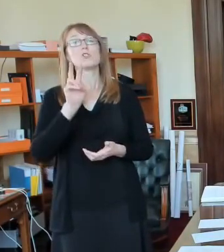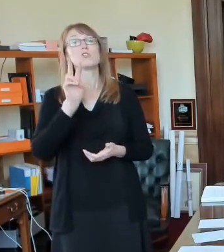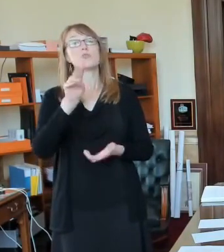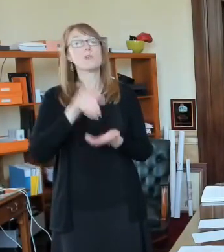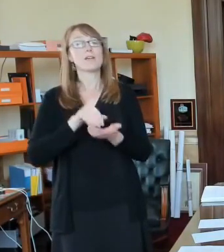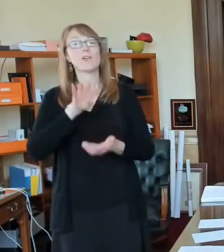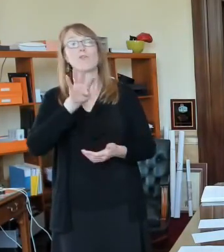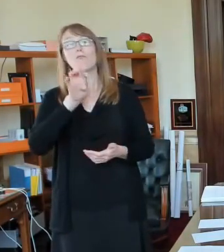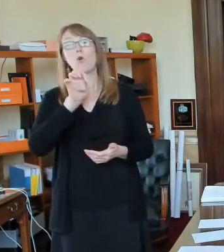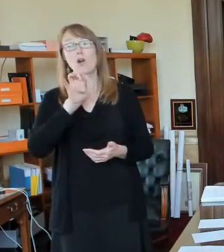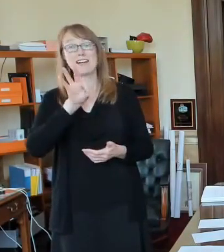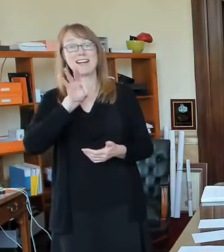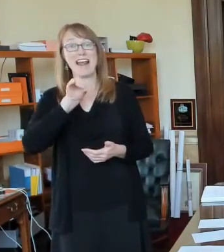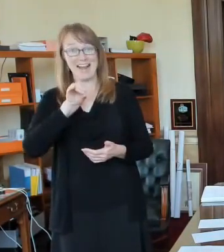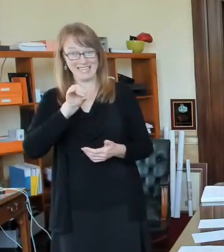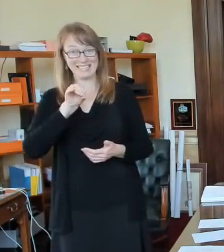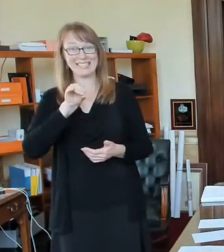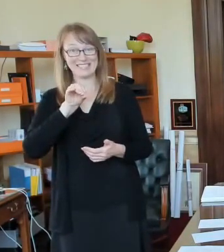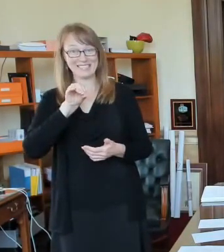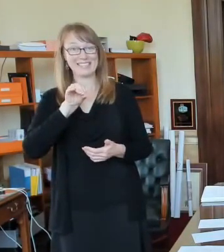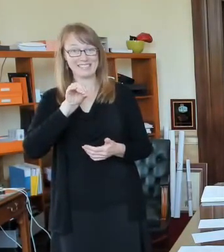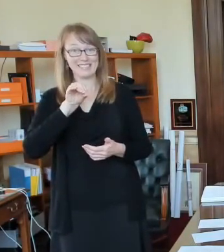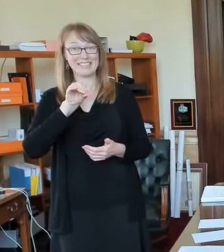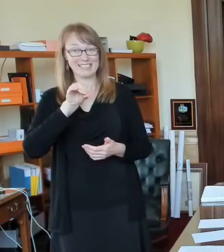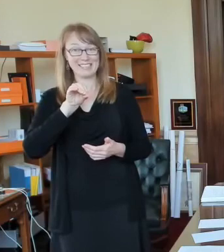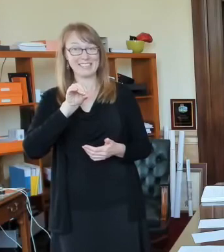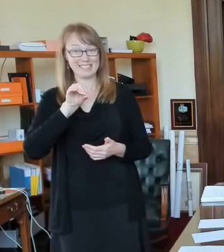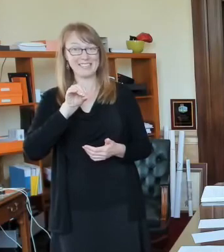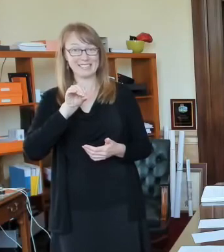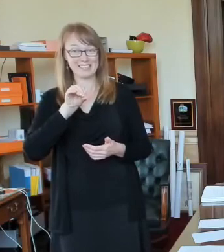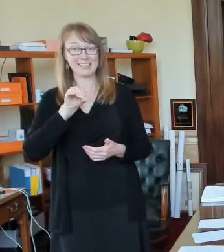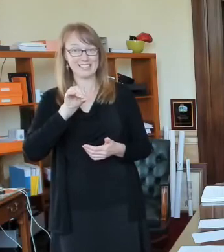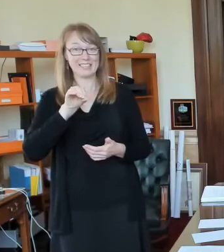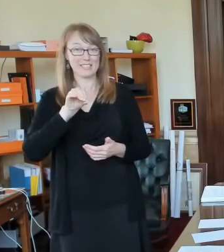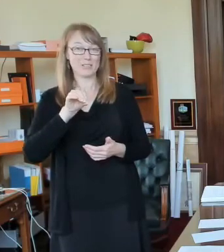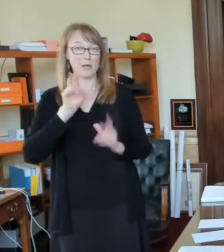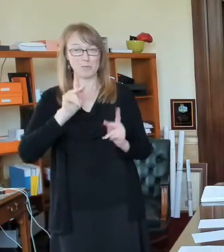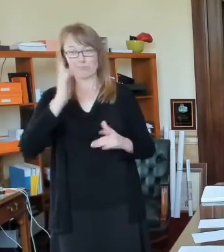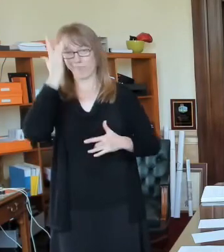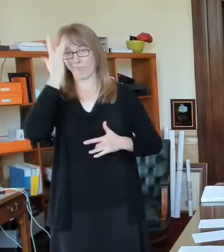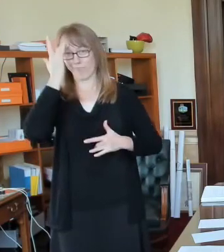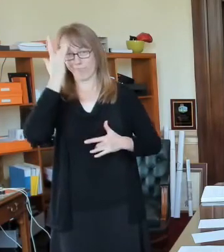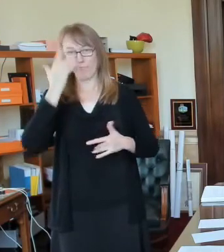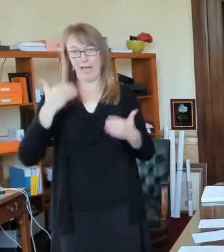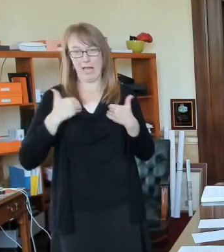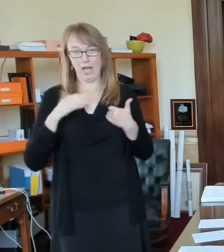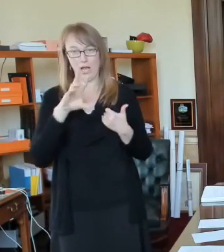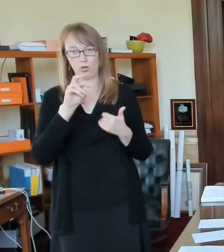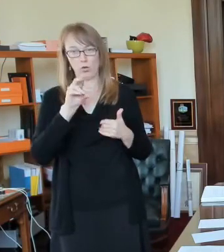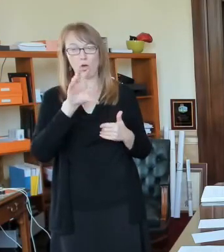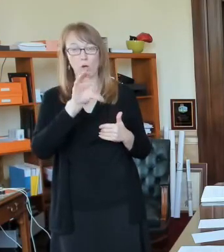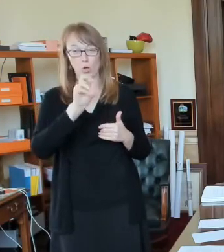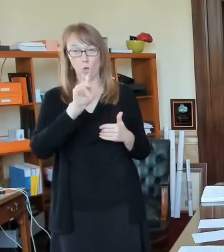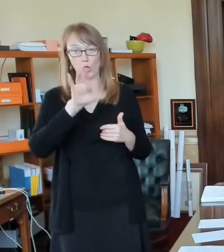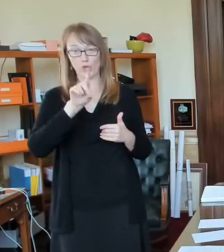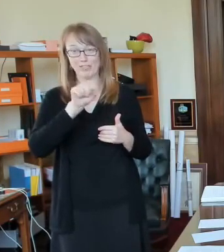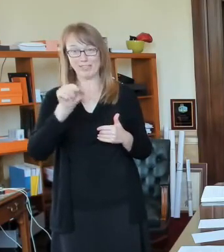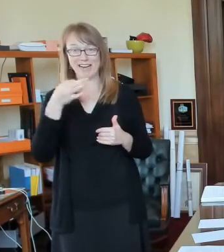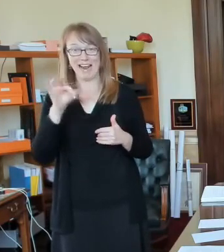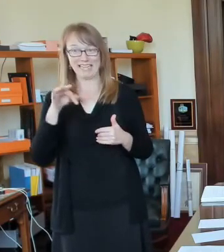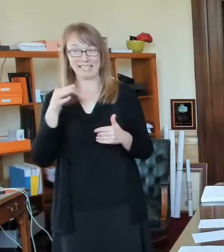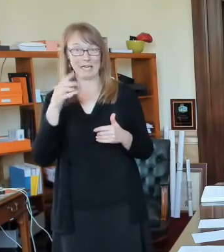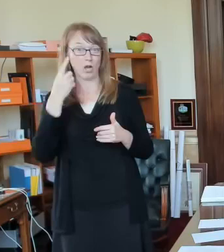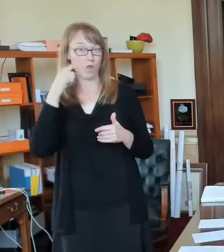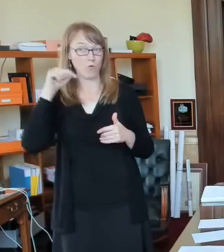2,490 cases. When I say currently, it's yesterday. 2,490 cases in the city of St. Louis.